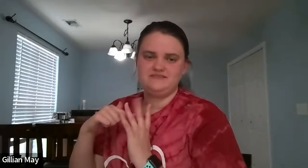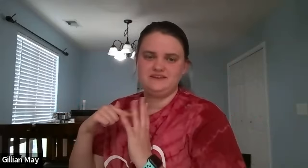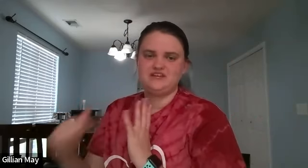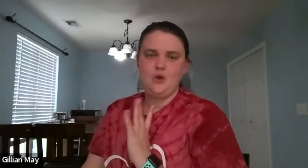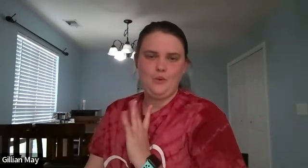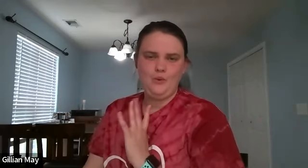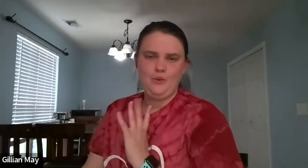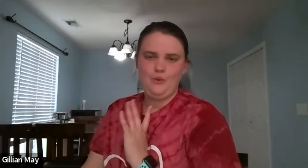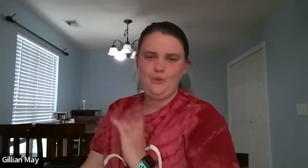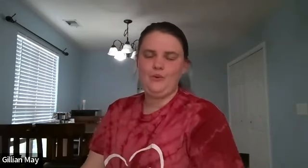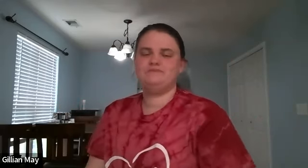fingers. Ooh.